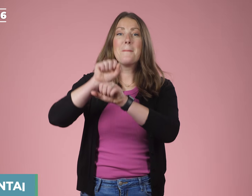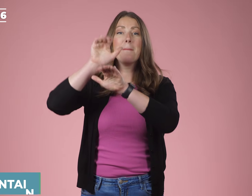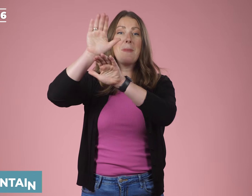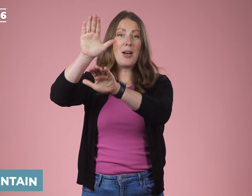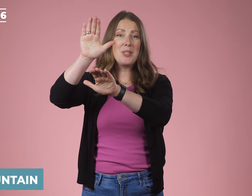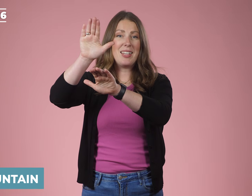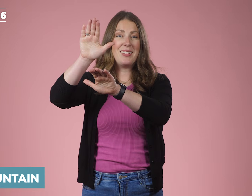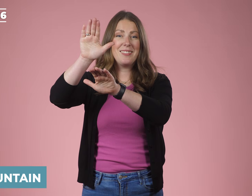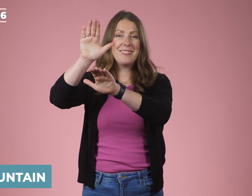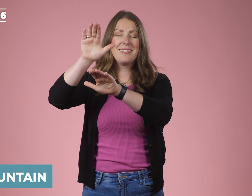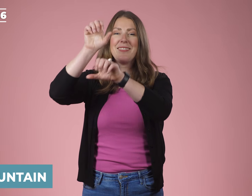Mountain.